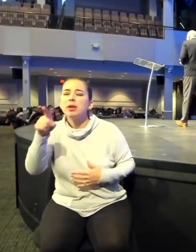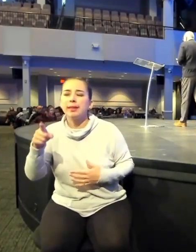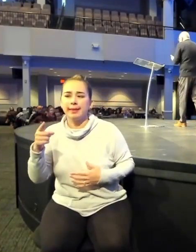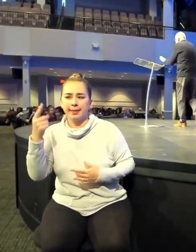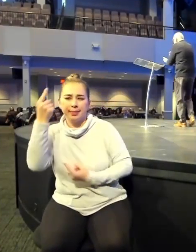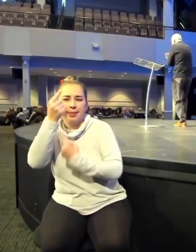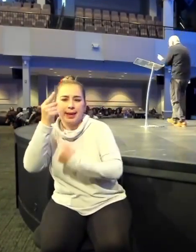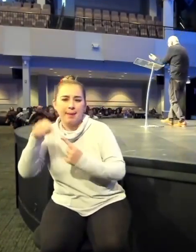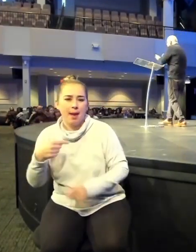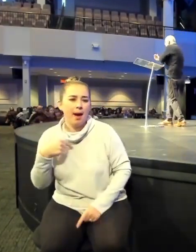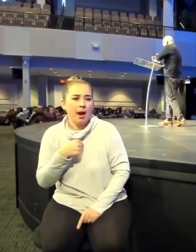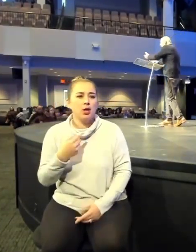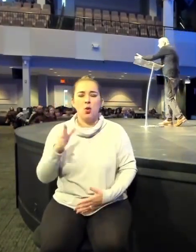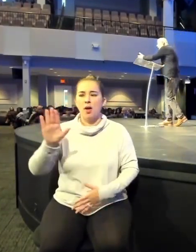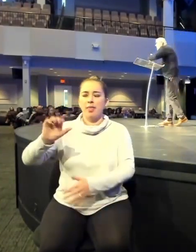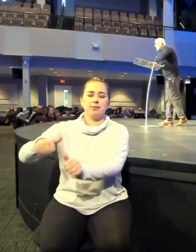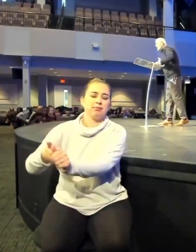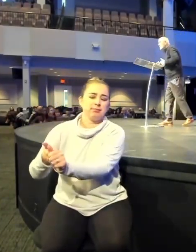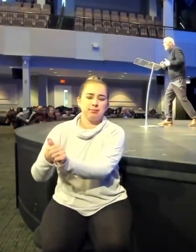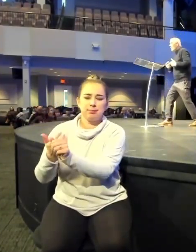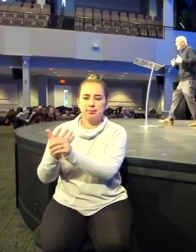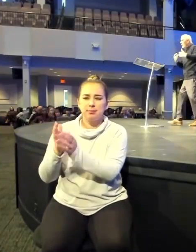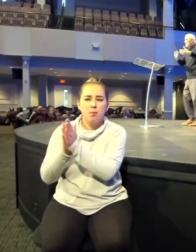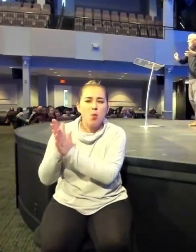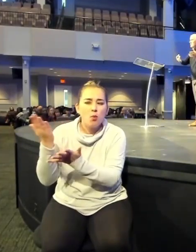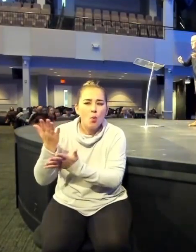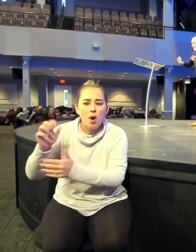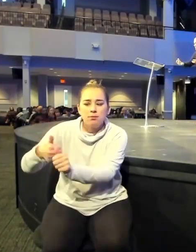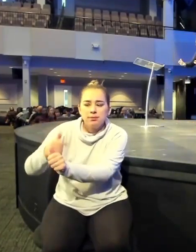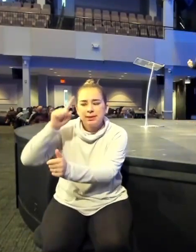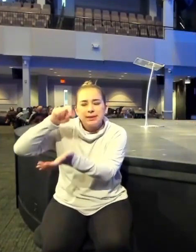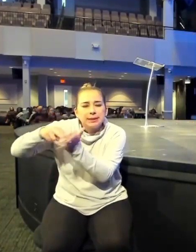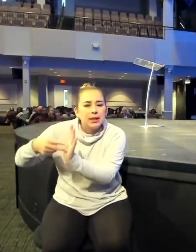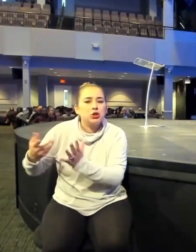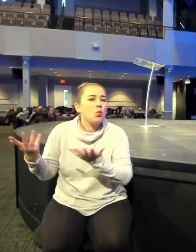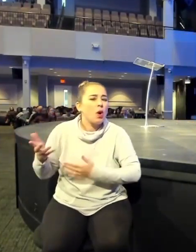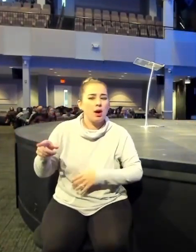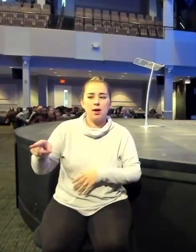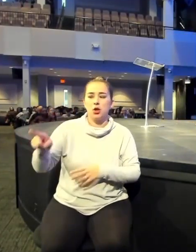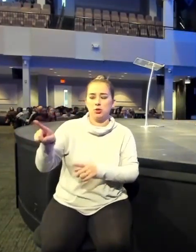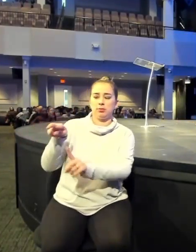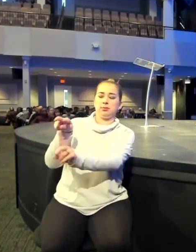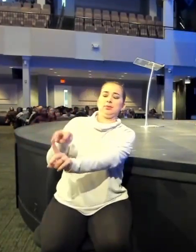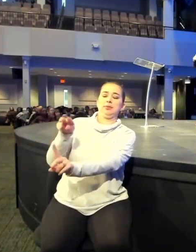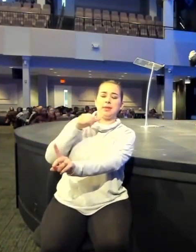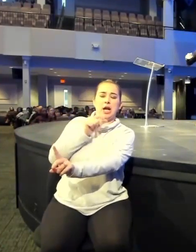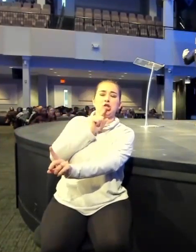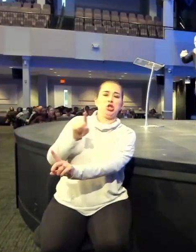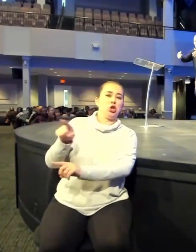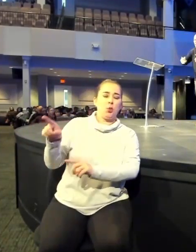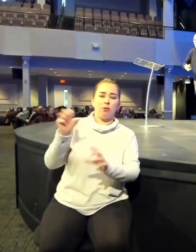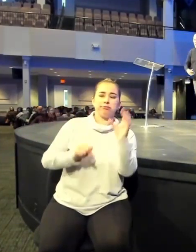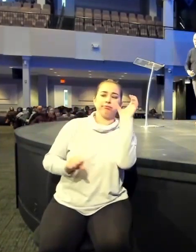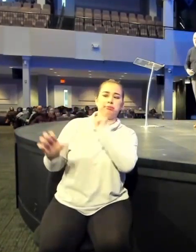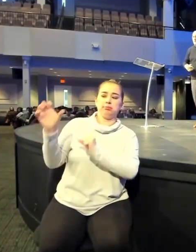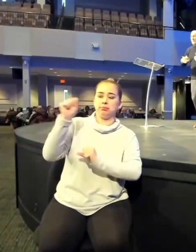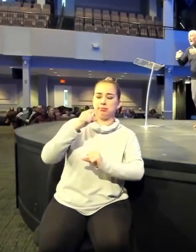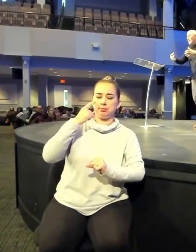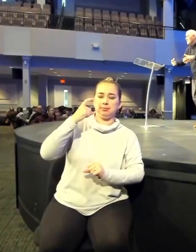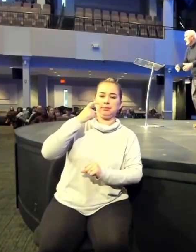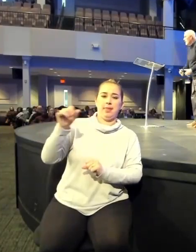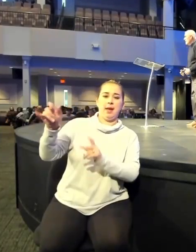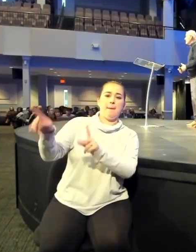and wondering what their motives are in our direction. What are their intentions? What is their heart toward us? And making us guess about that